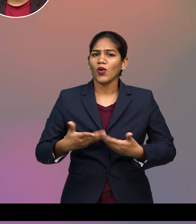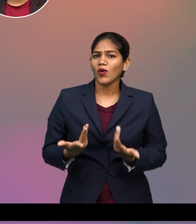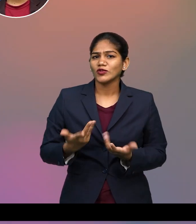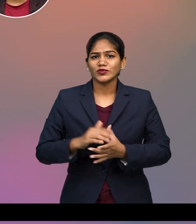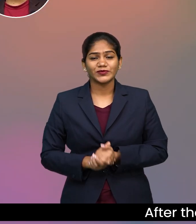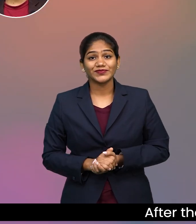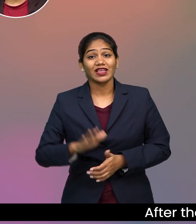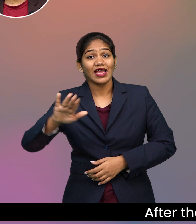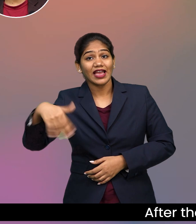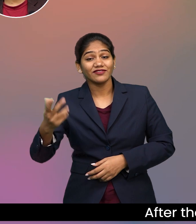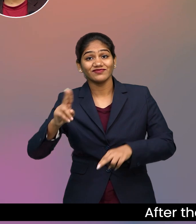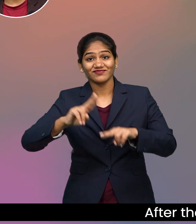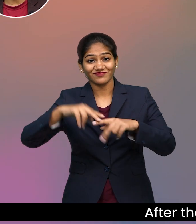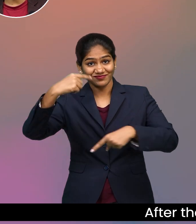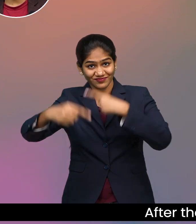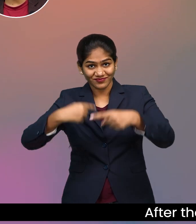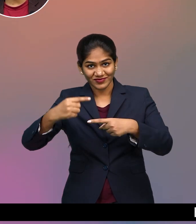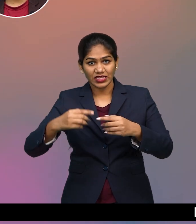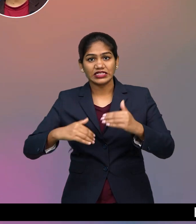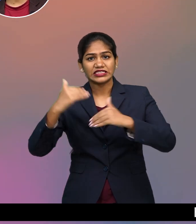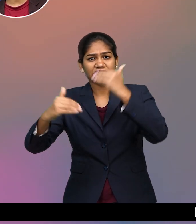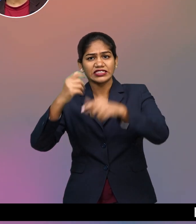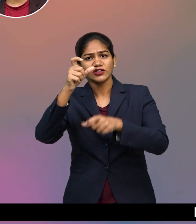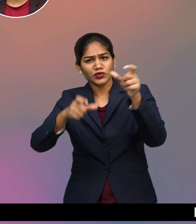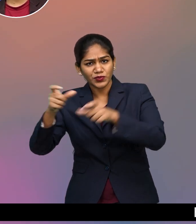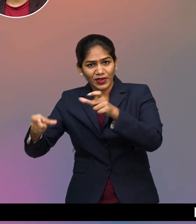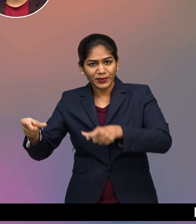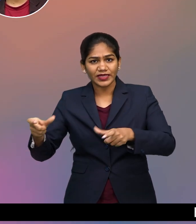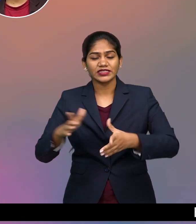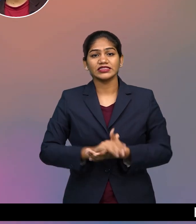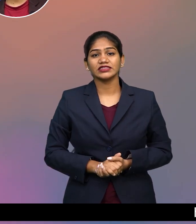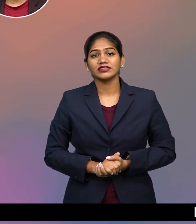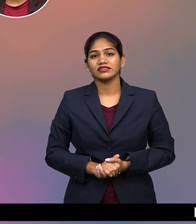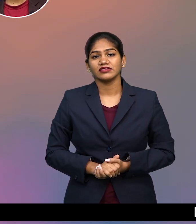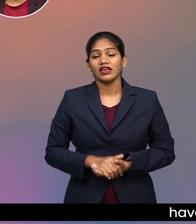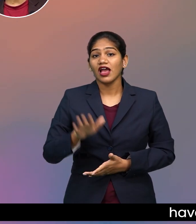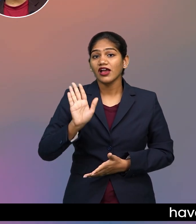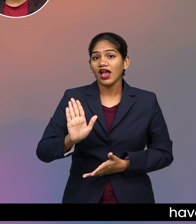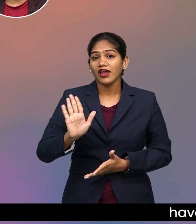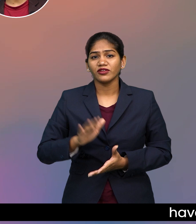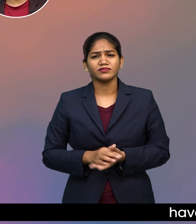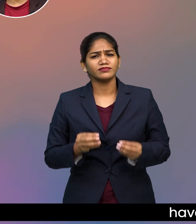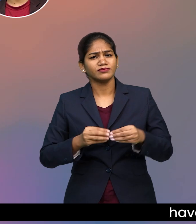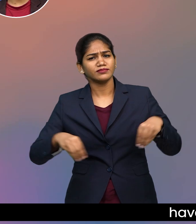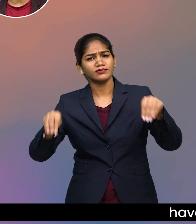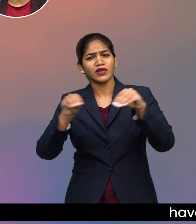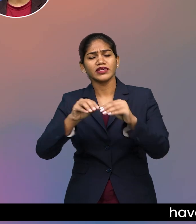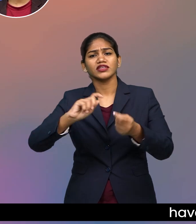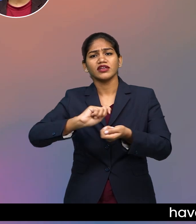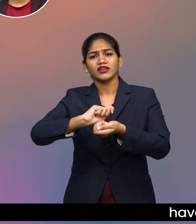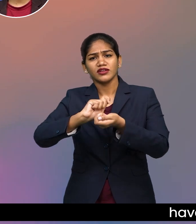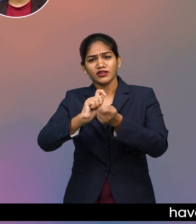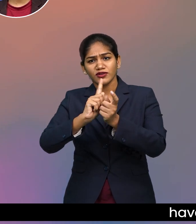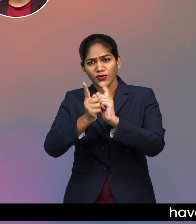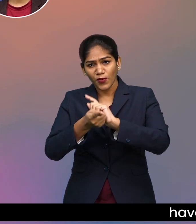Also, after the Industrial Revolution, human beings have had a major role